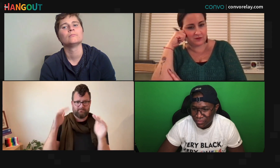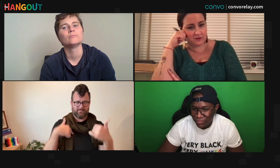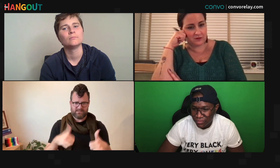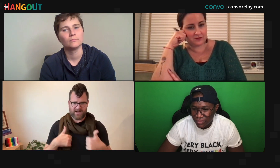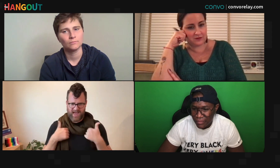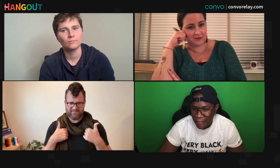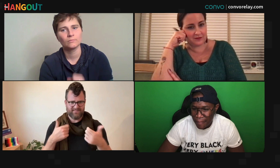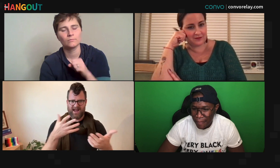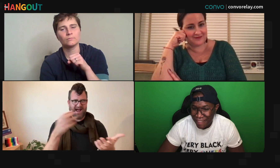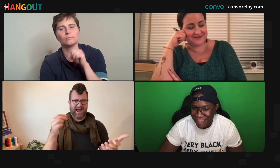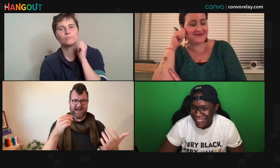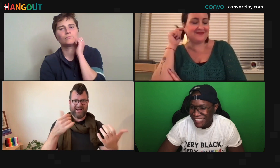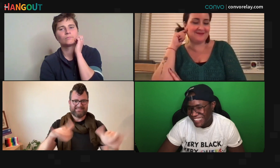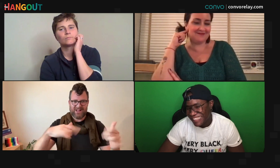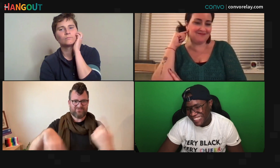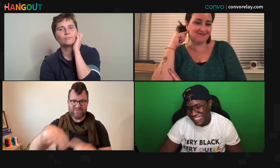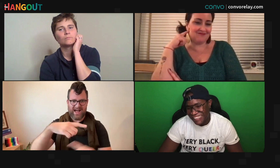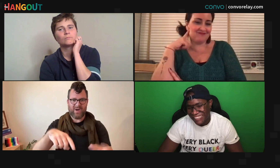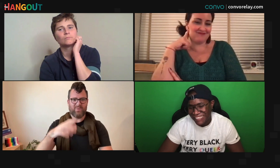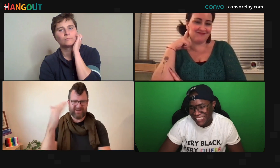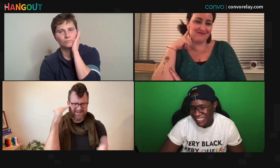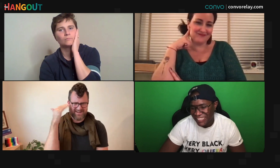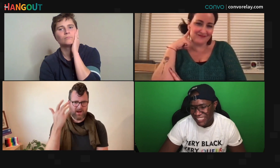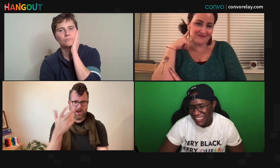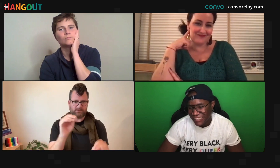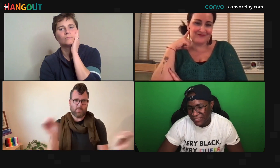until 2027 and knock on wood.